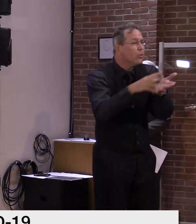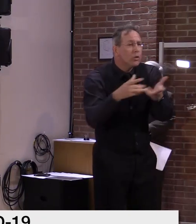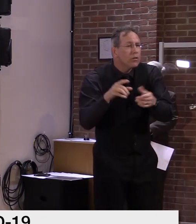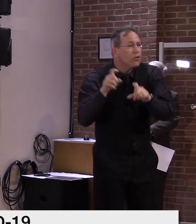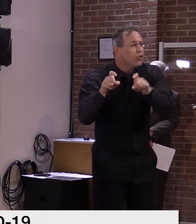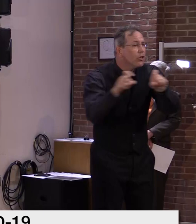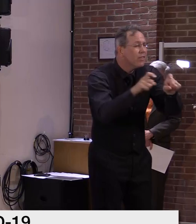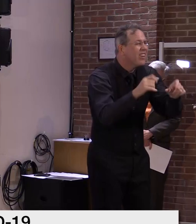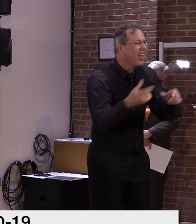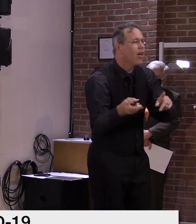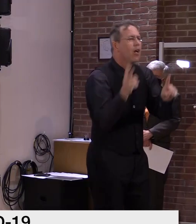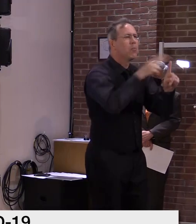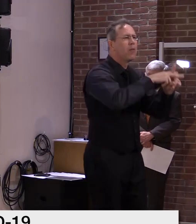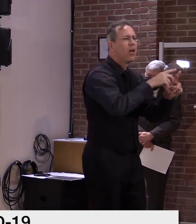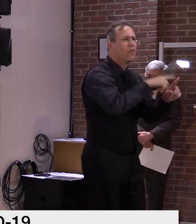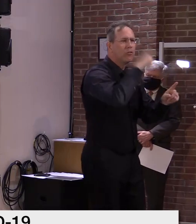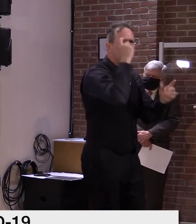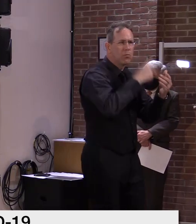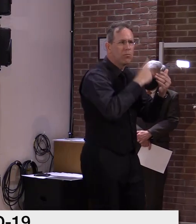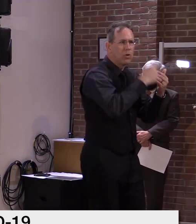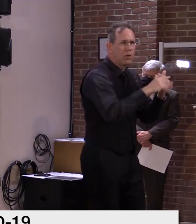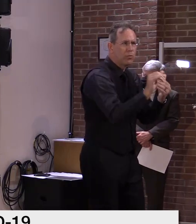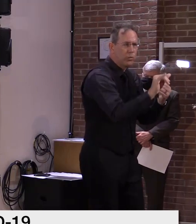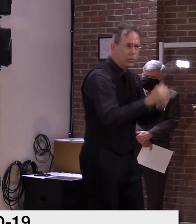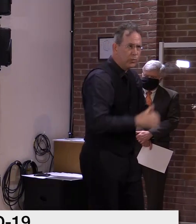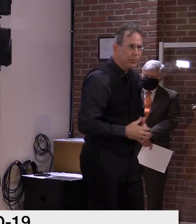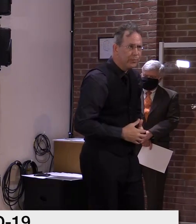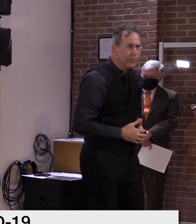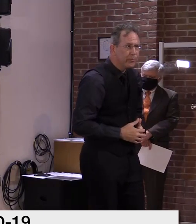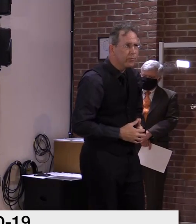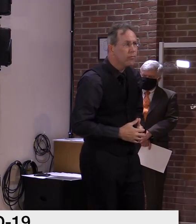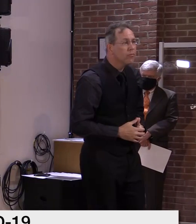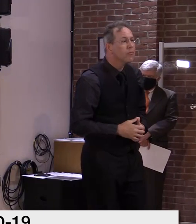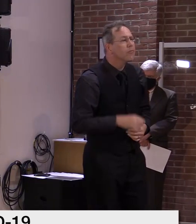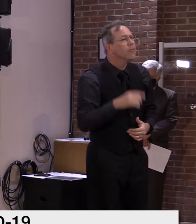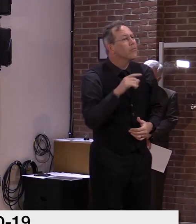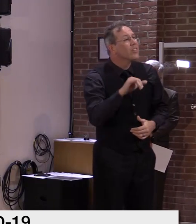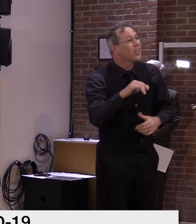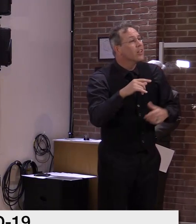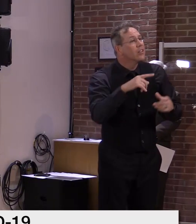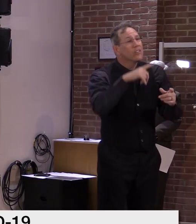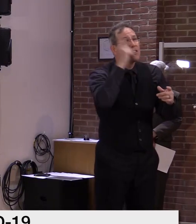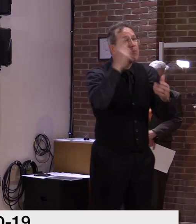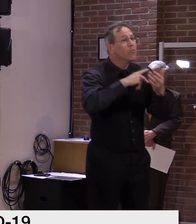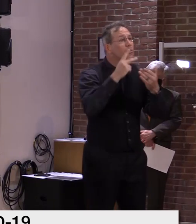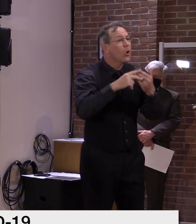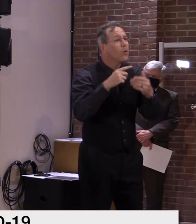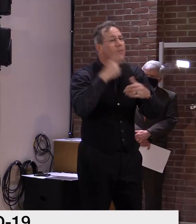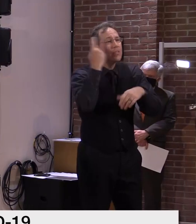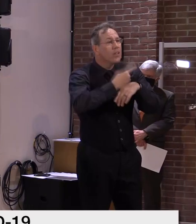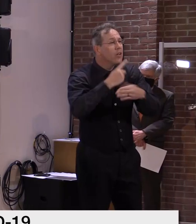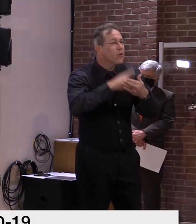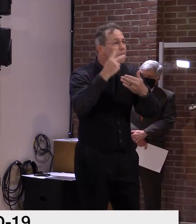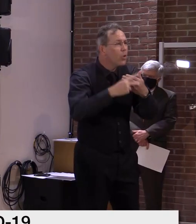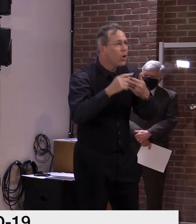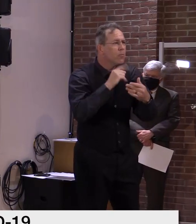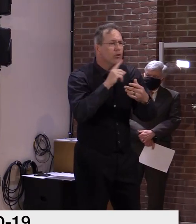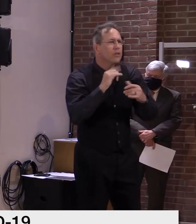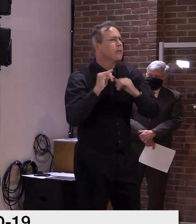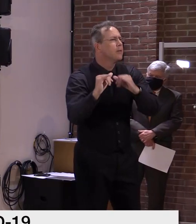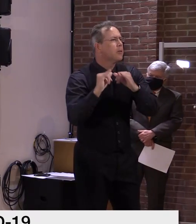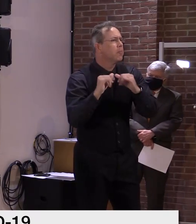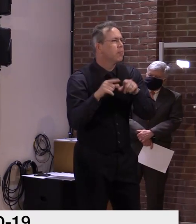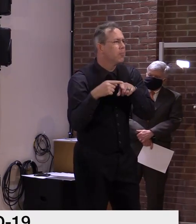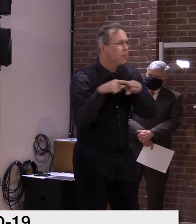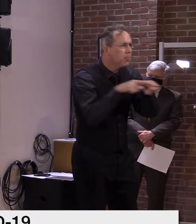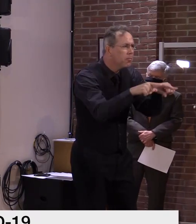spring. In order to ensure that our summer day camps have the same opportunity for surveillance testing of unvaccinated campers,